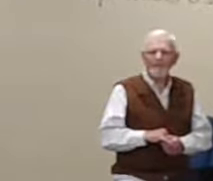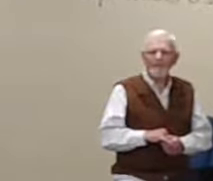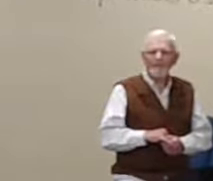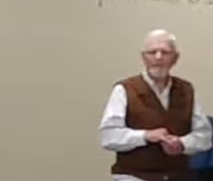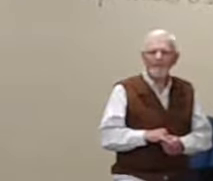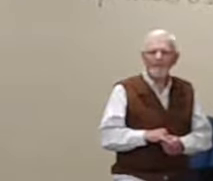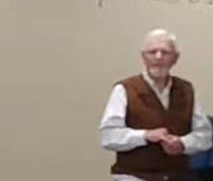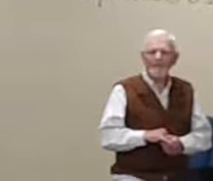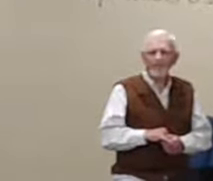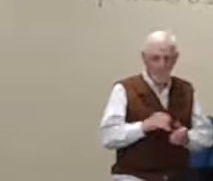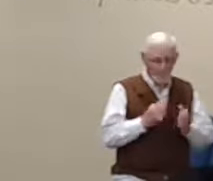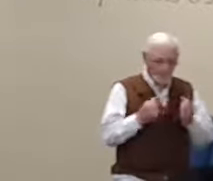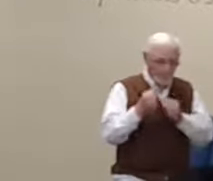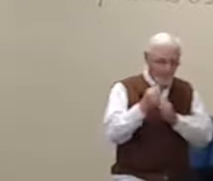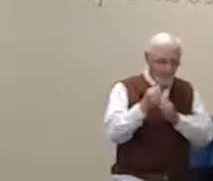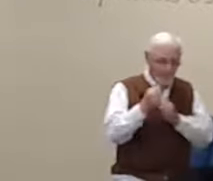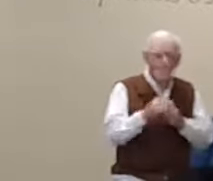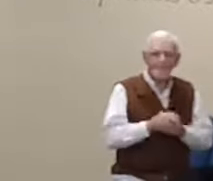We're ahead.